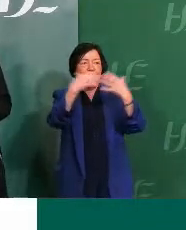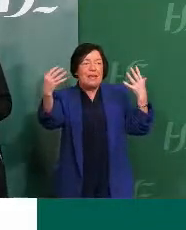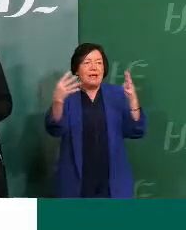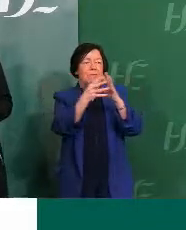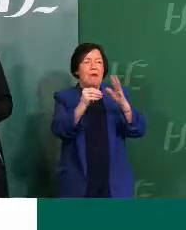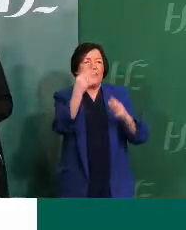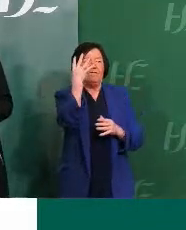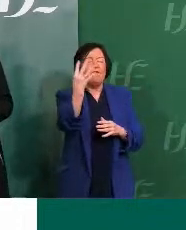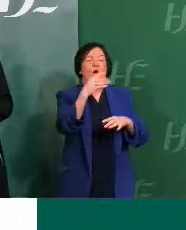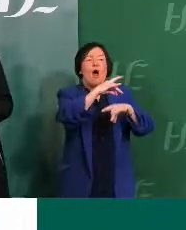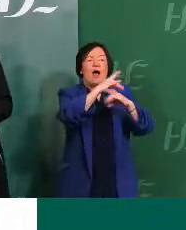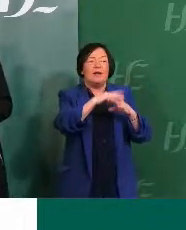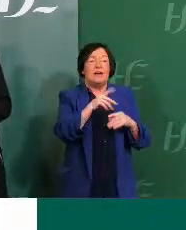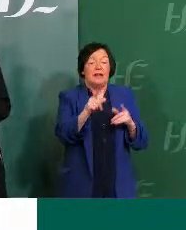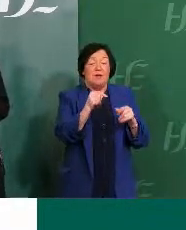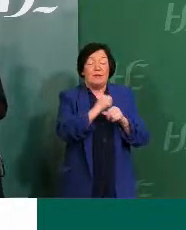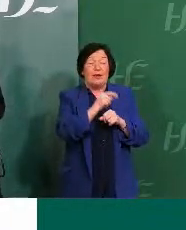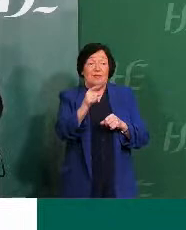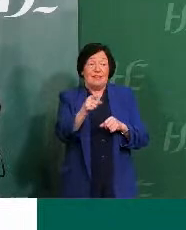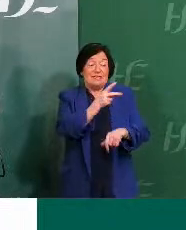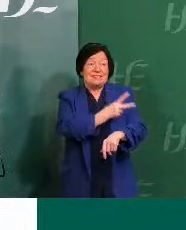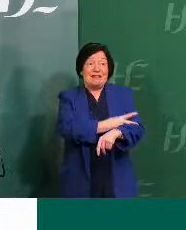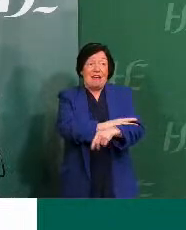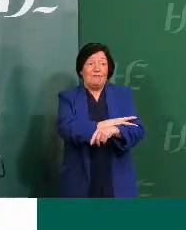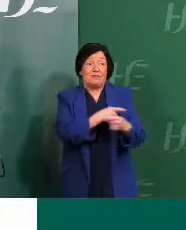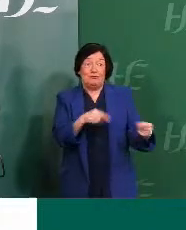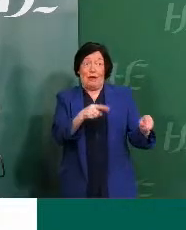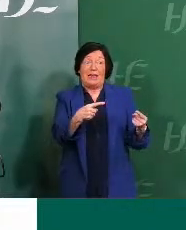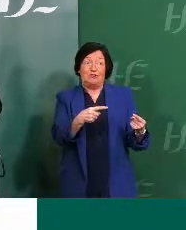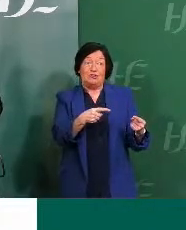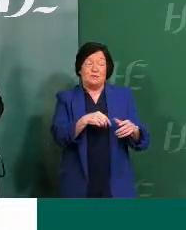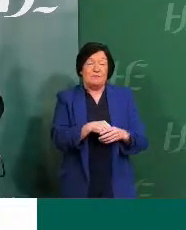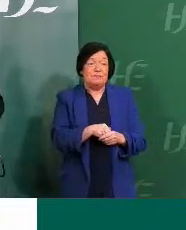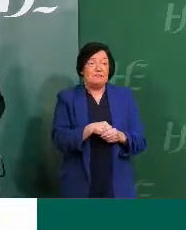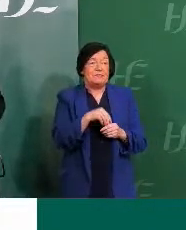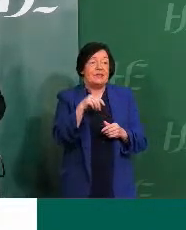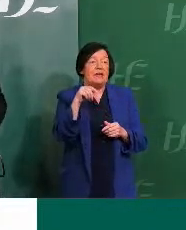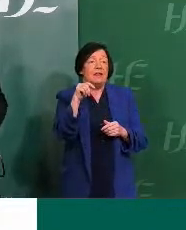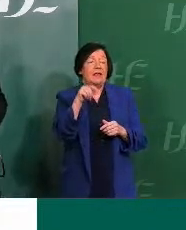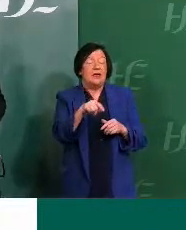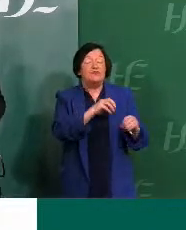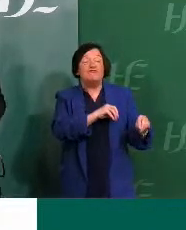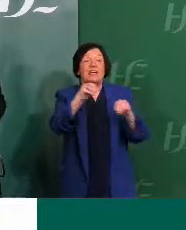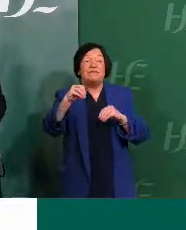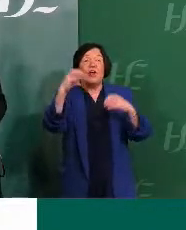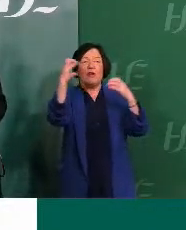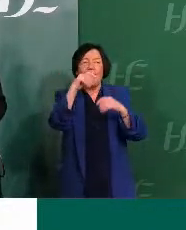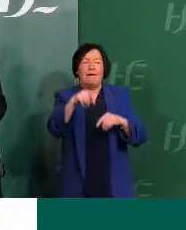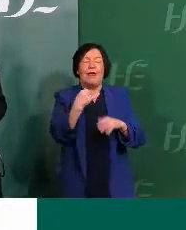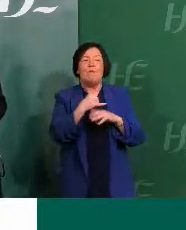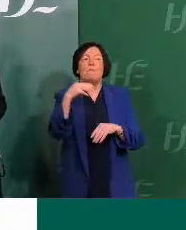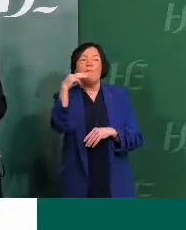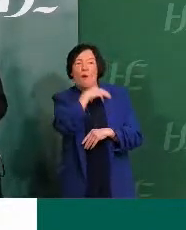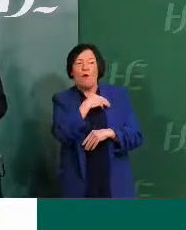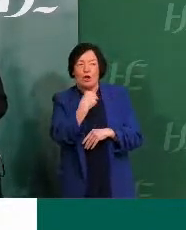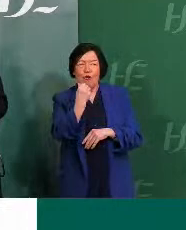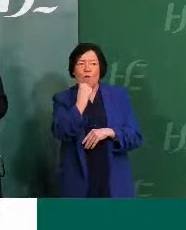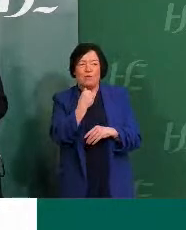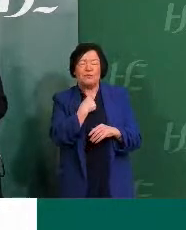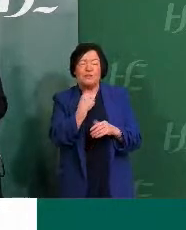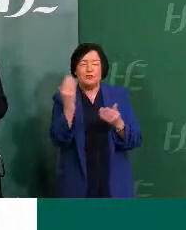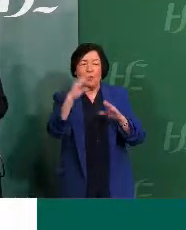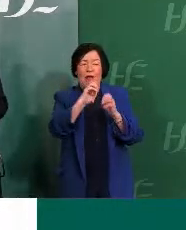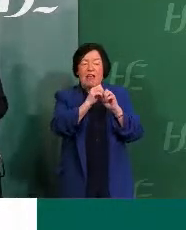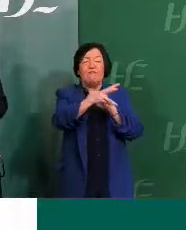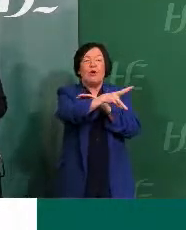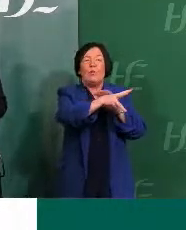hospitals. And I'll come to the staffing challenge there in a minute. In terms of our delayed transfers of care, again, this is a very important metric that we present every